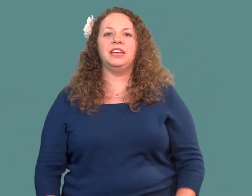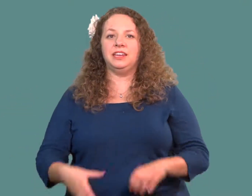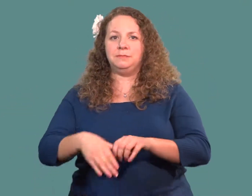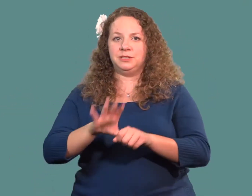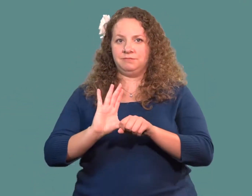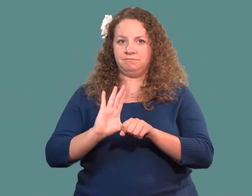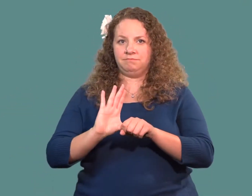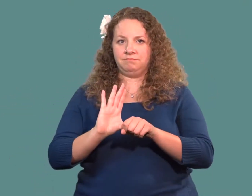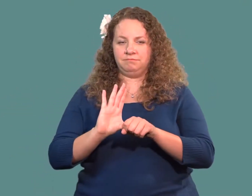Inept,